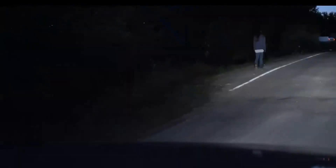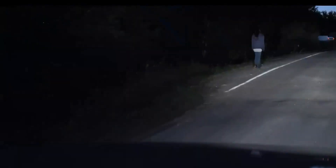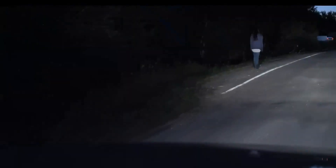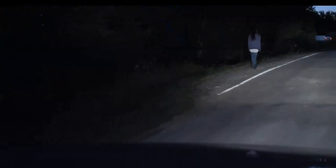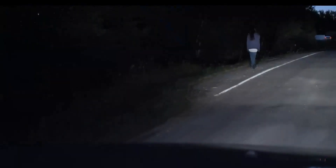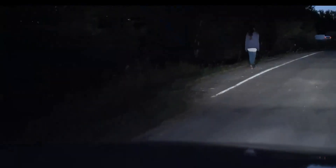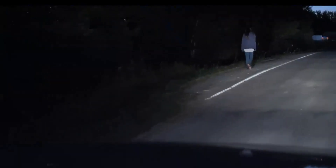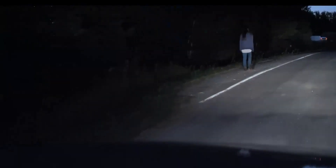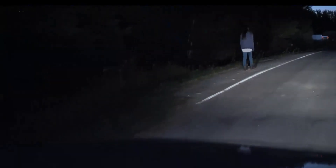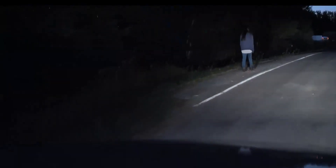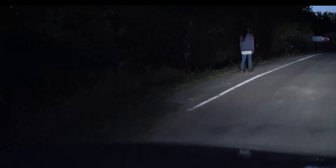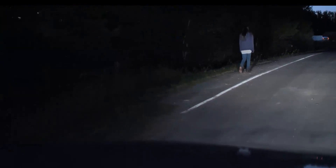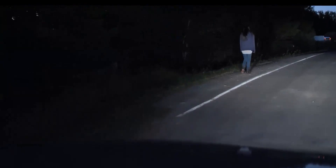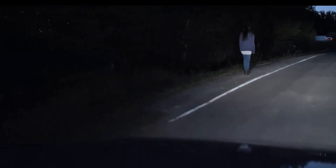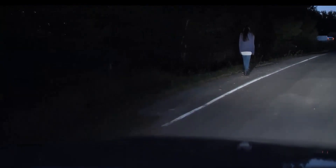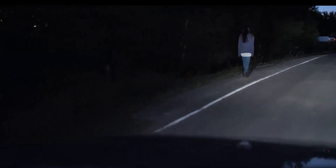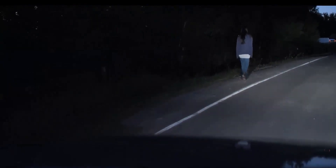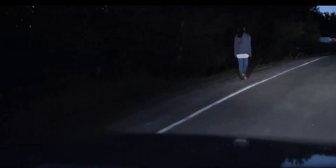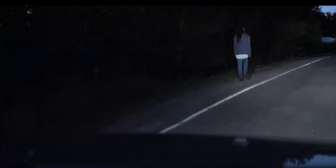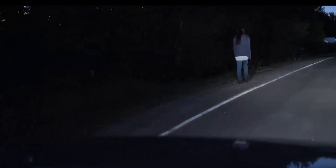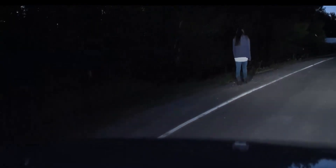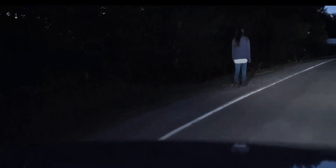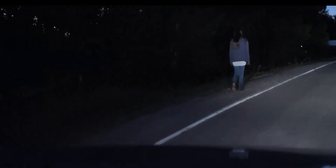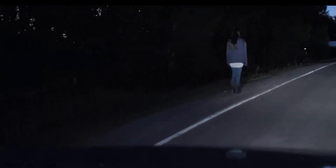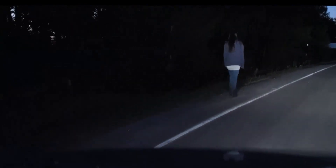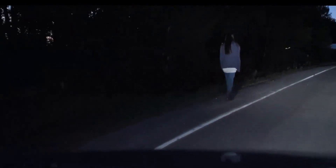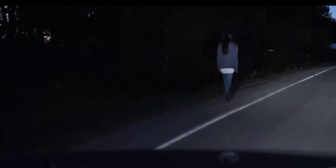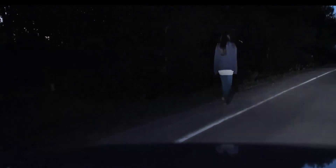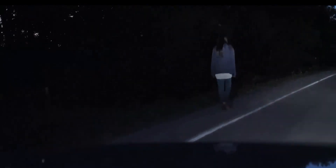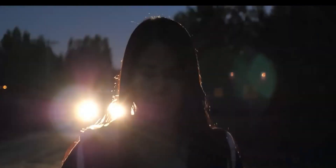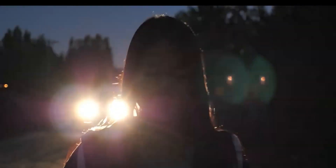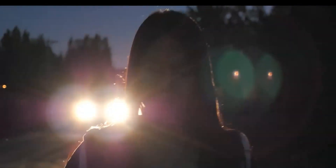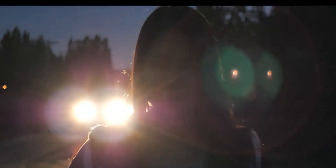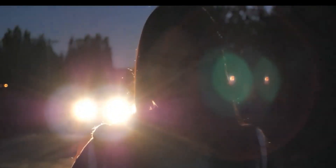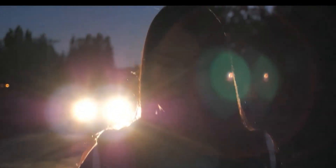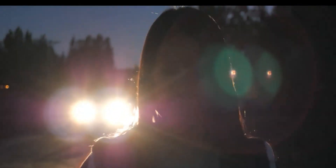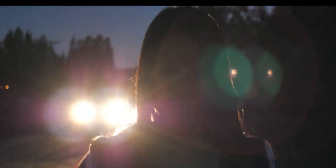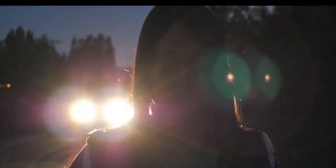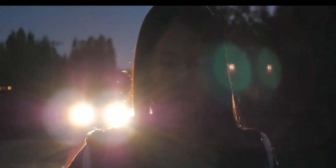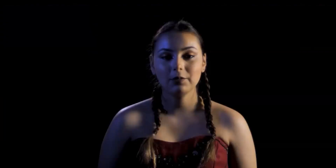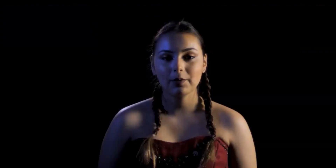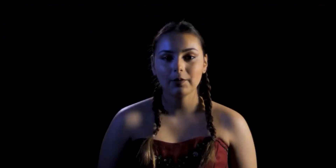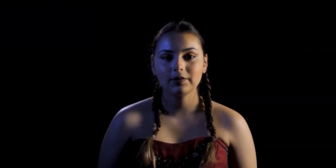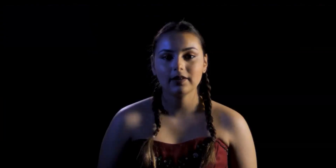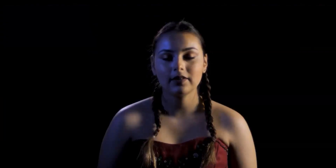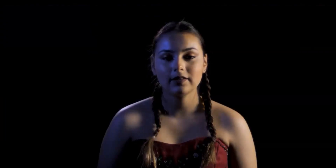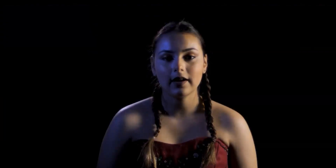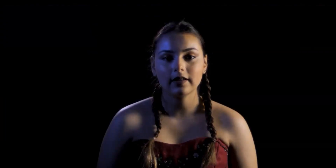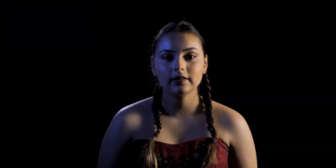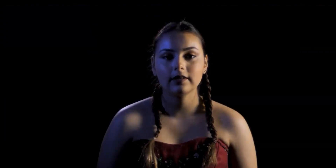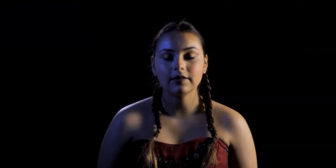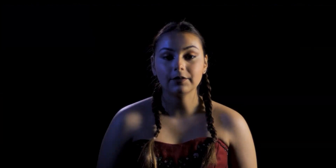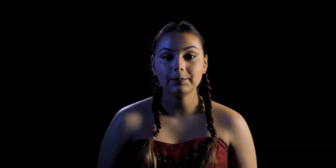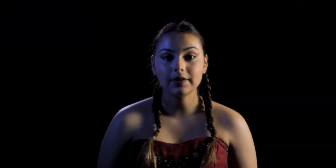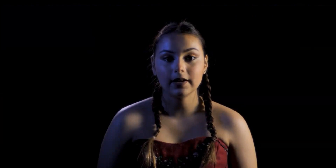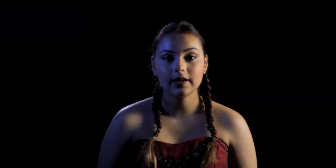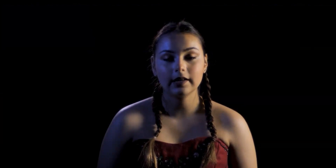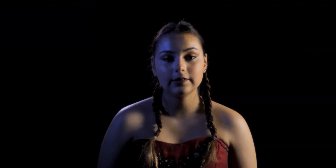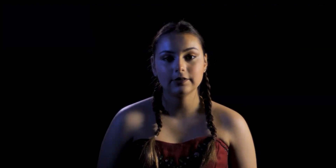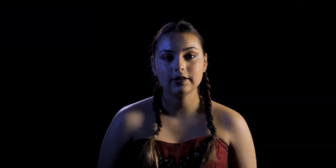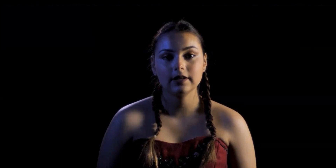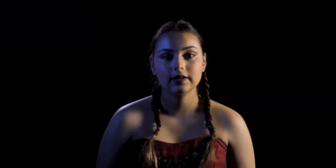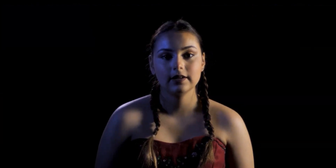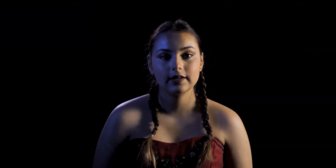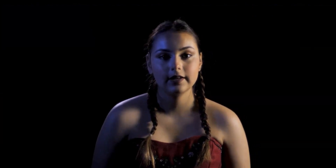screaming? They are the voices of forgotten ones, left in darkness and fear. Little bones in the silence of a